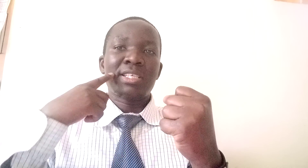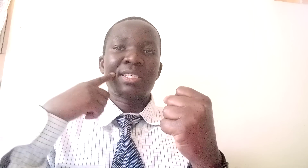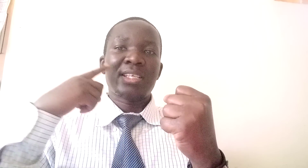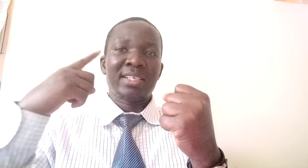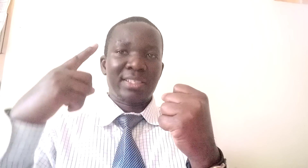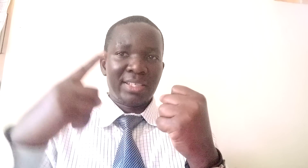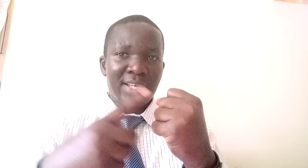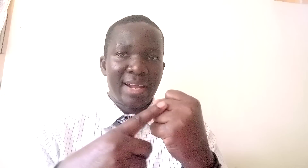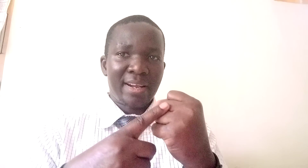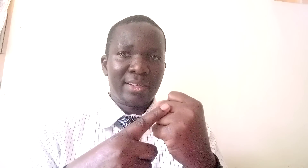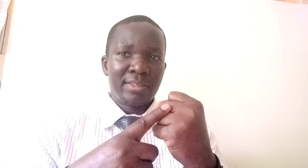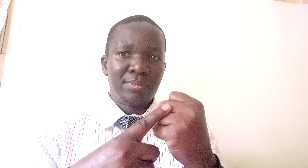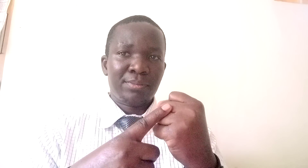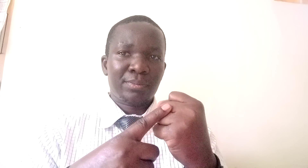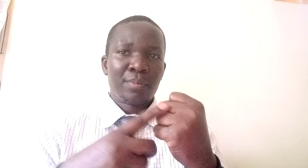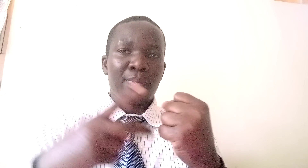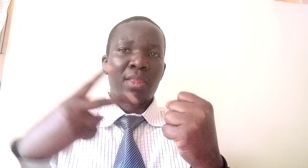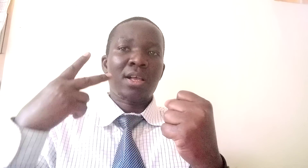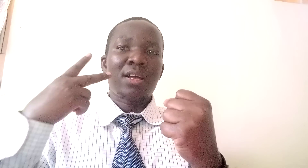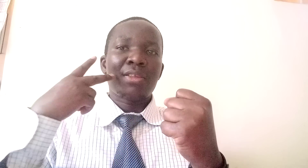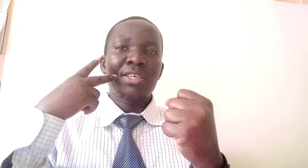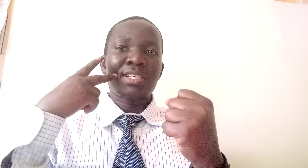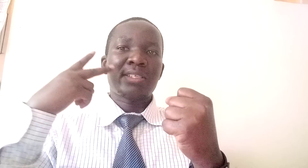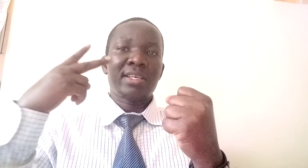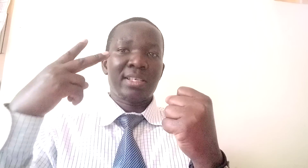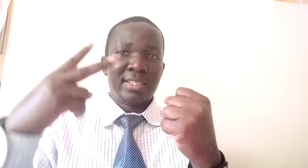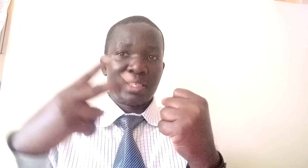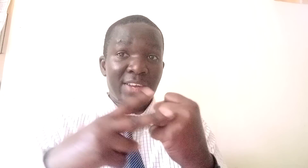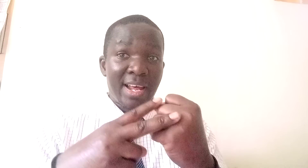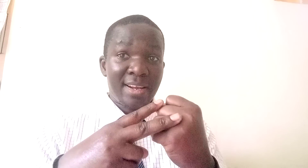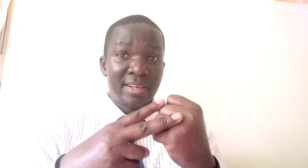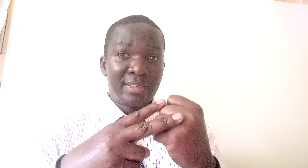is 600. This is 700.